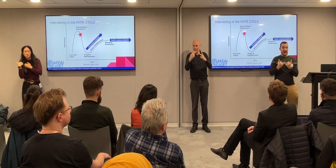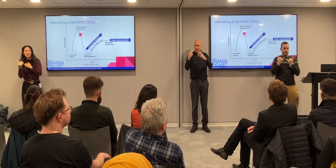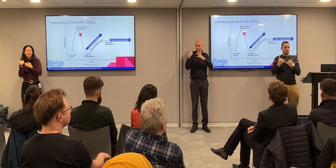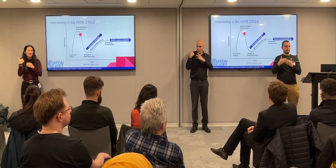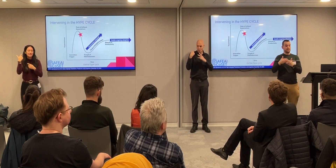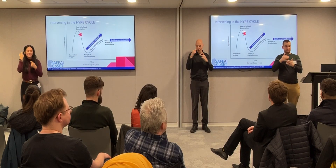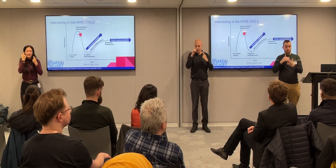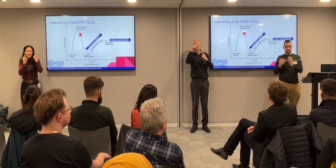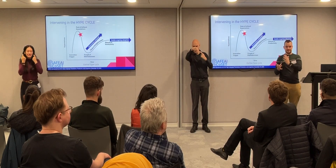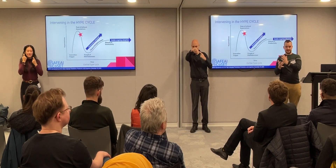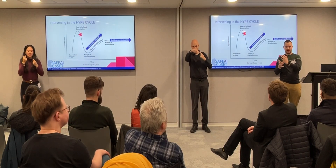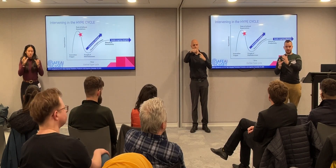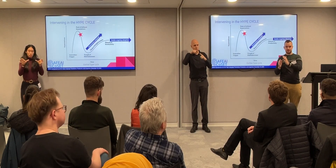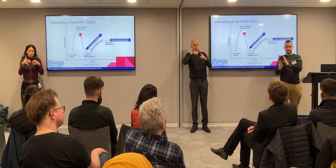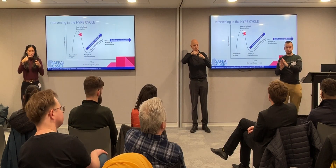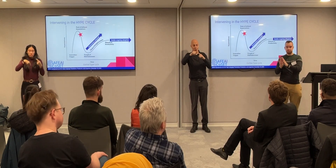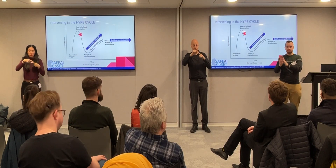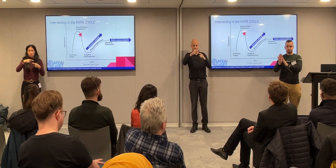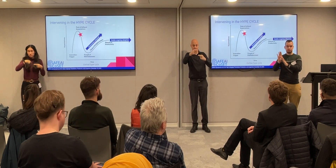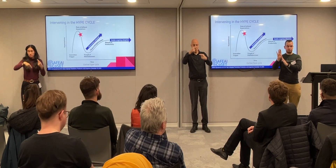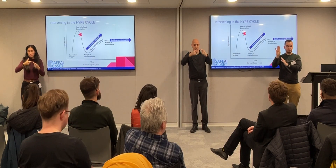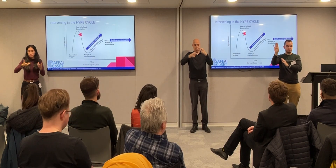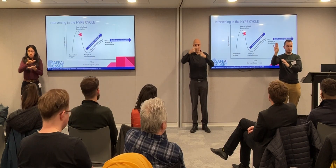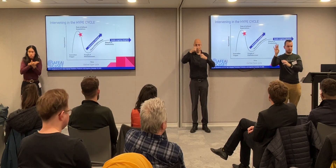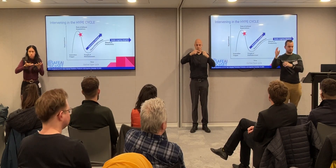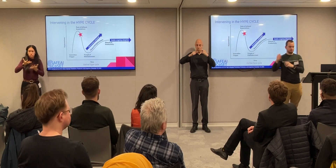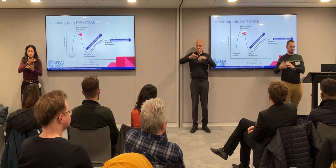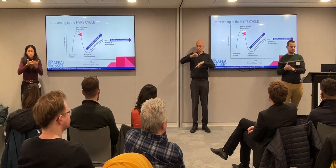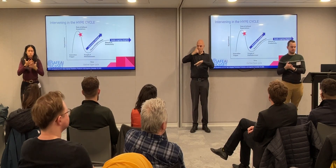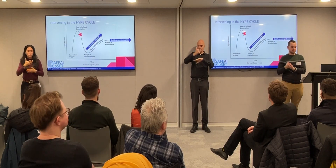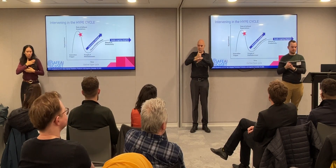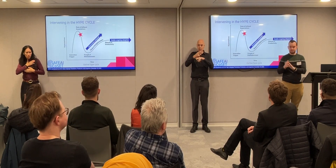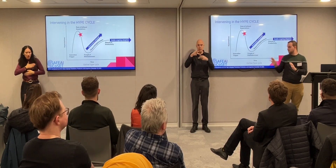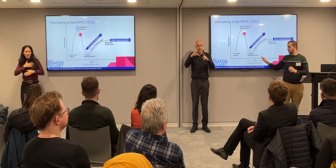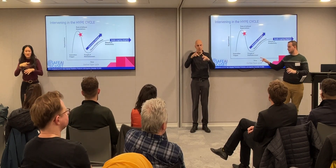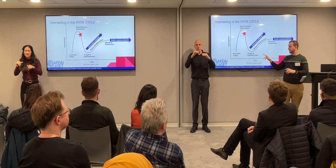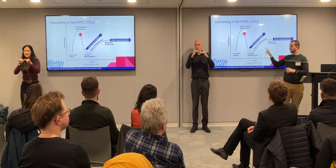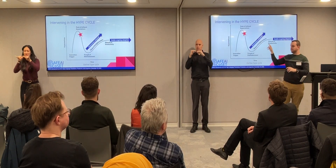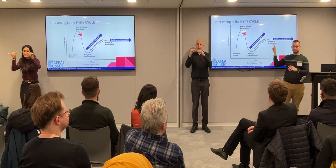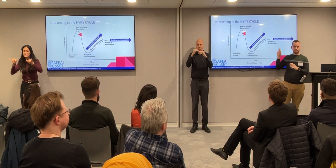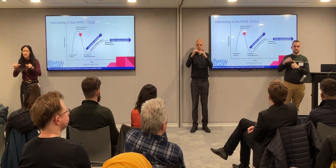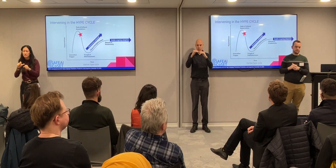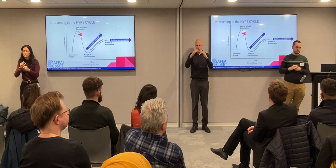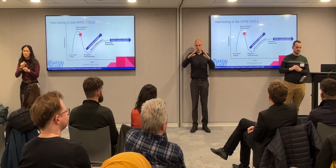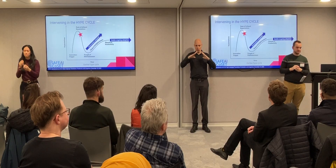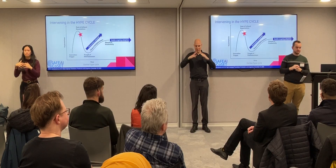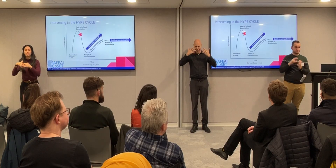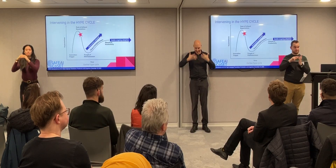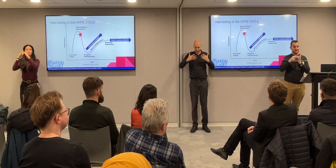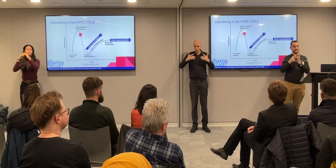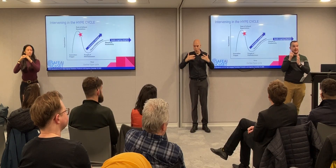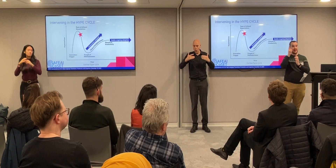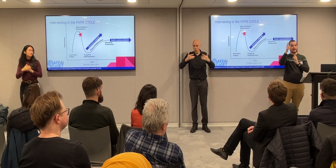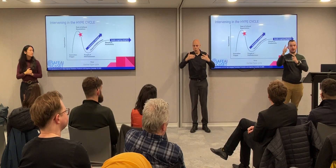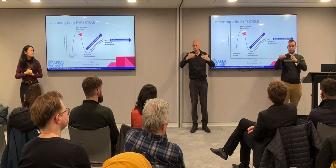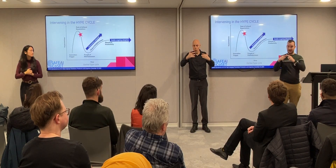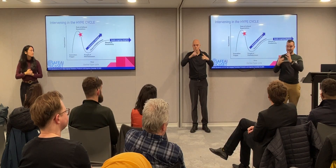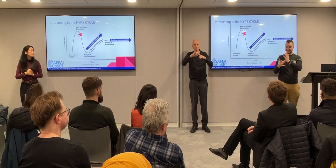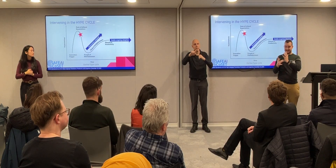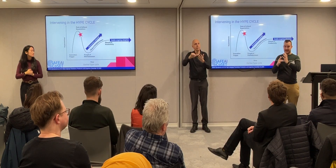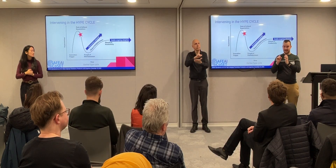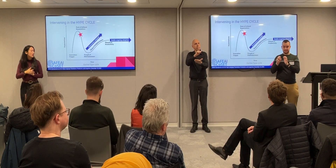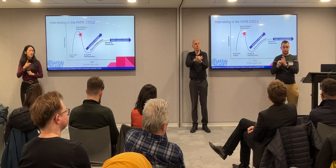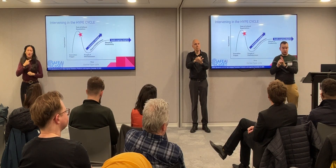we're trying to set up a system for this and some standards for that. So that's where we're working. And it means